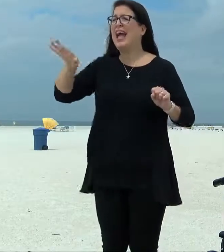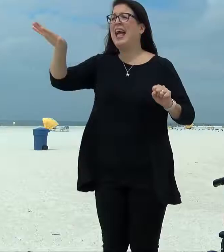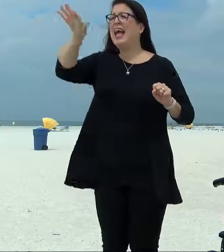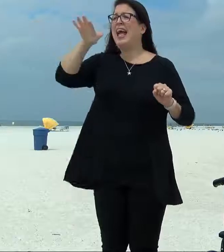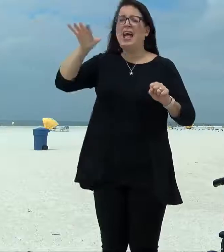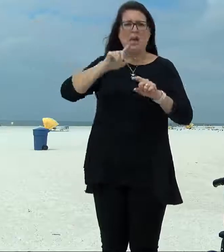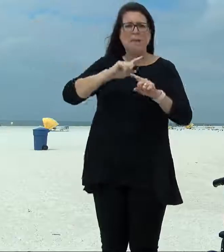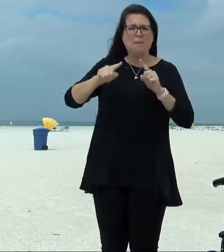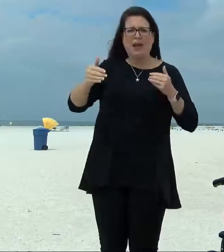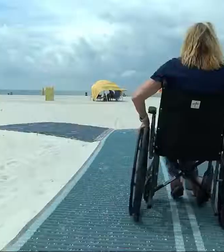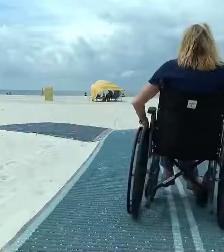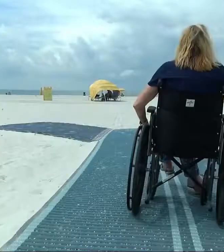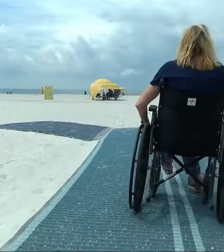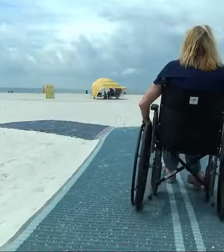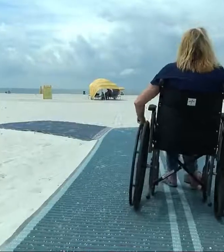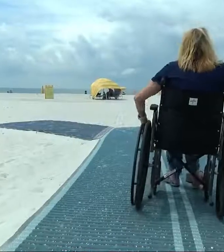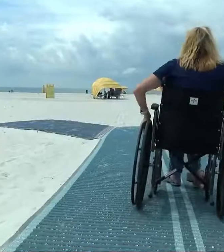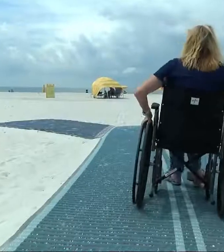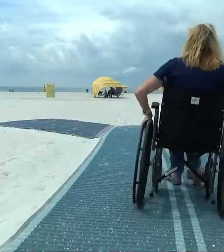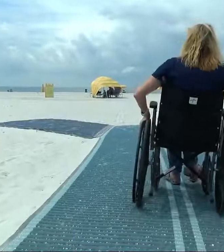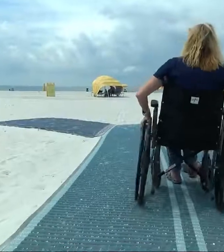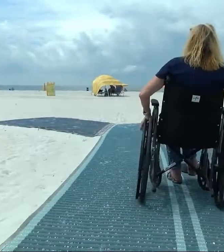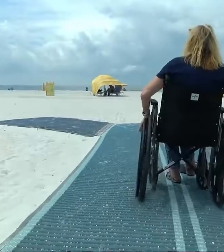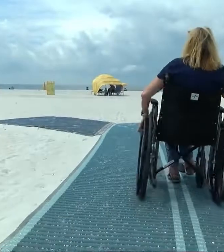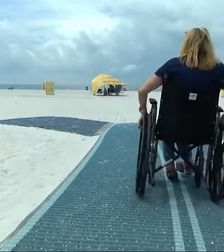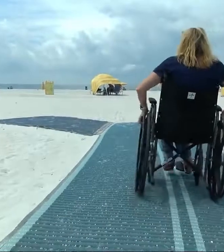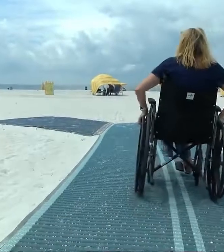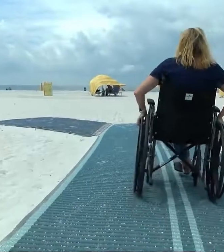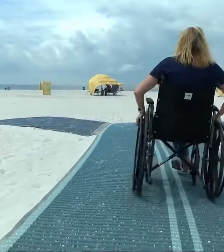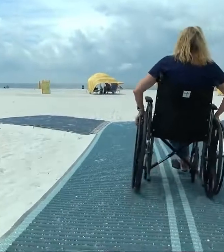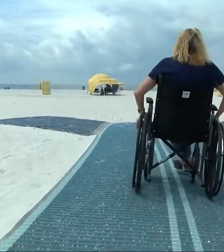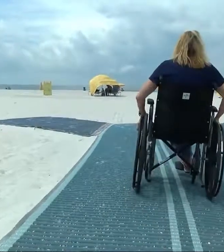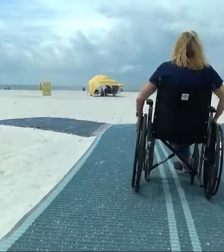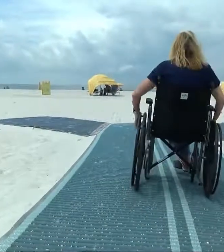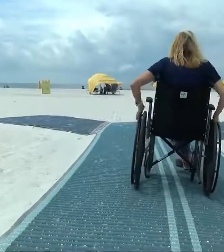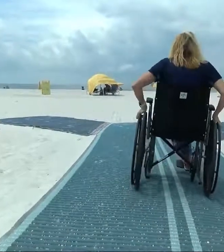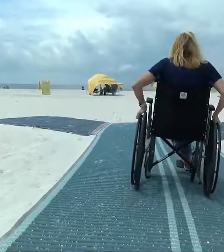just invigorating. In Treasure Island, Robert Boyd, ABC Action News.